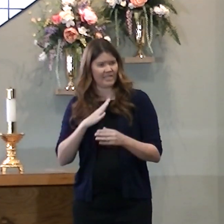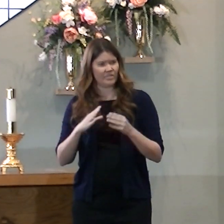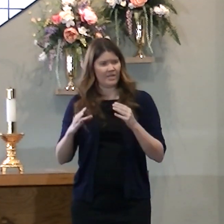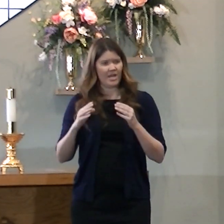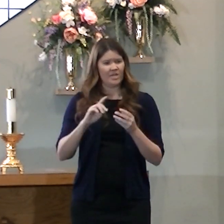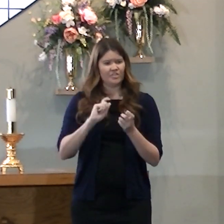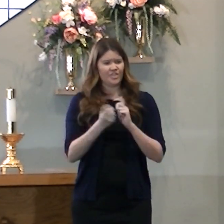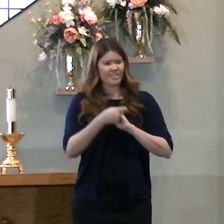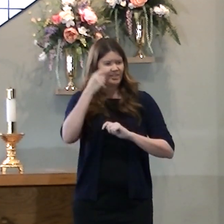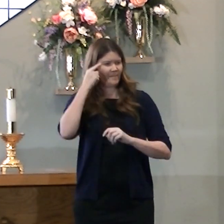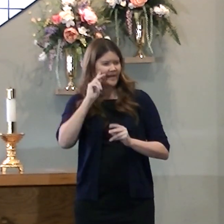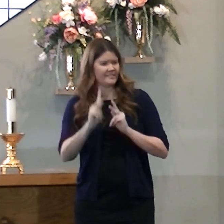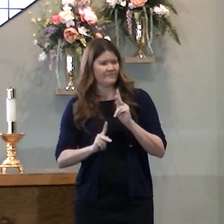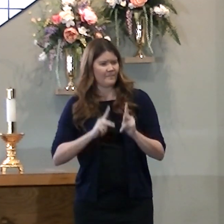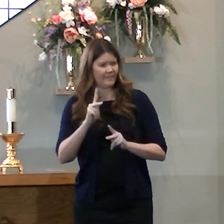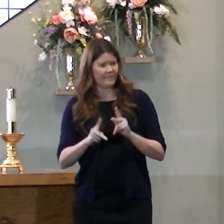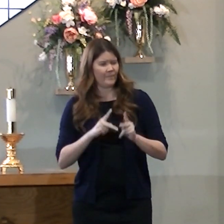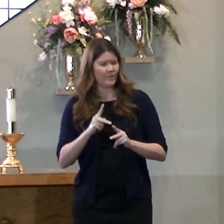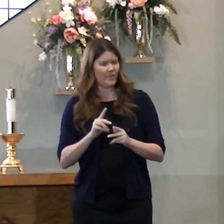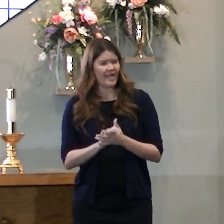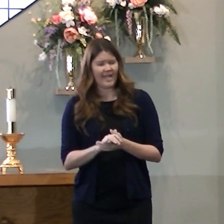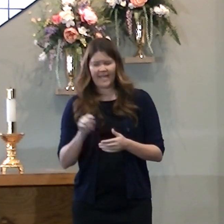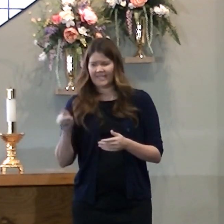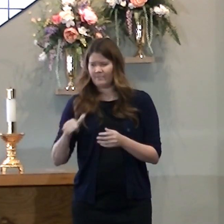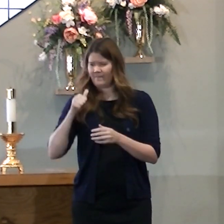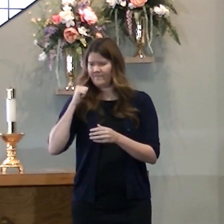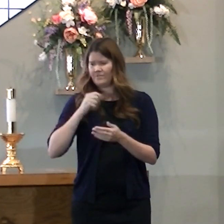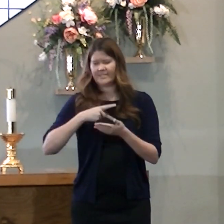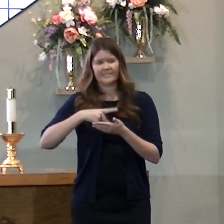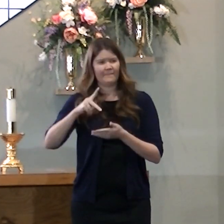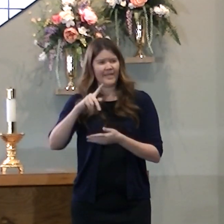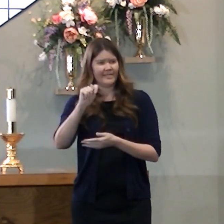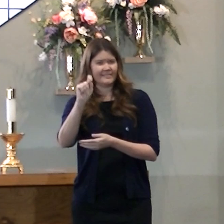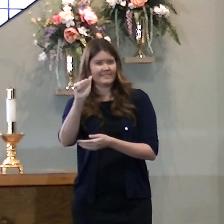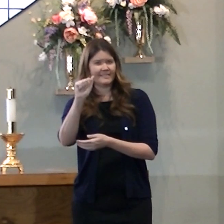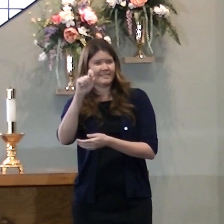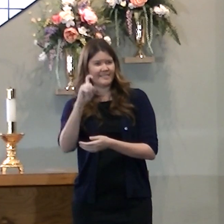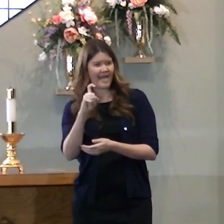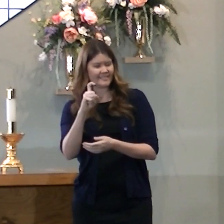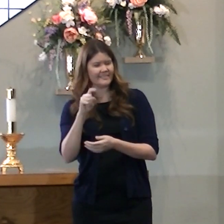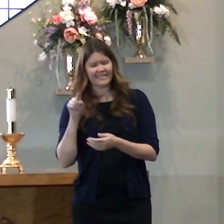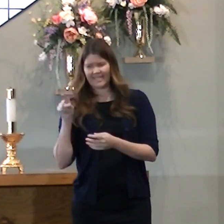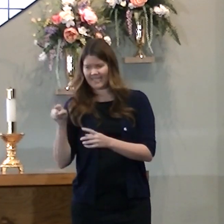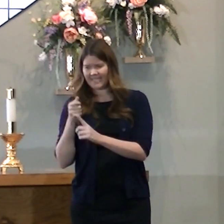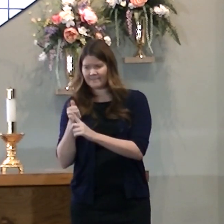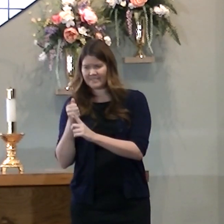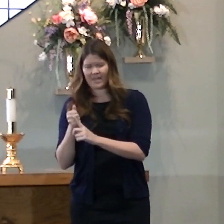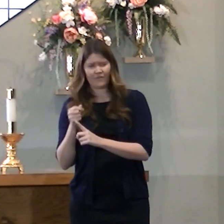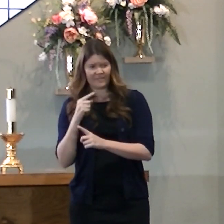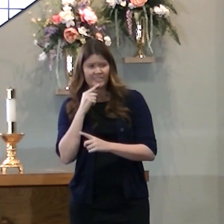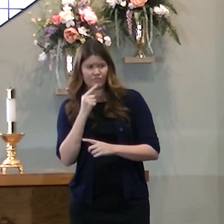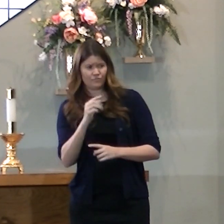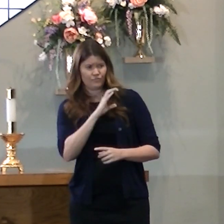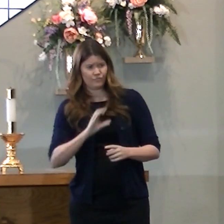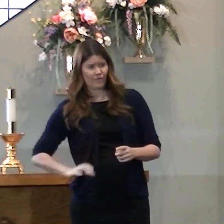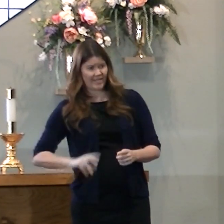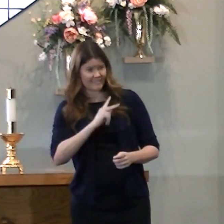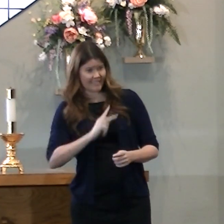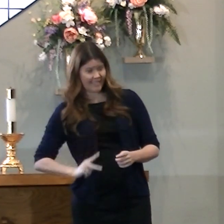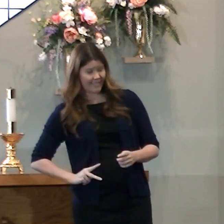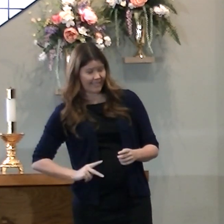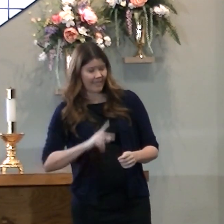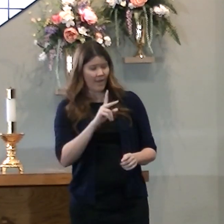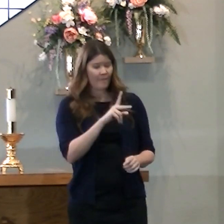and forbidding us to give our tribute to Caesar, and saying that he himself is Christ, a king." And